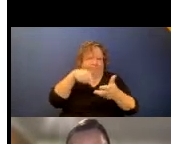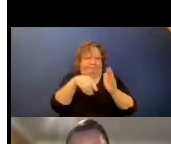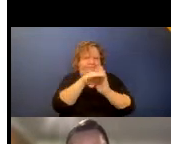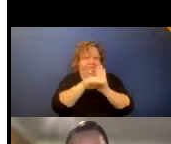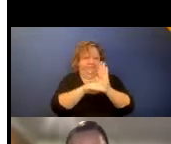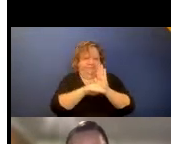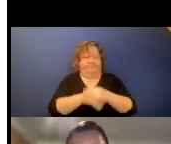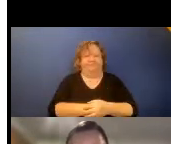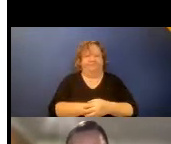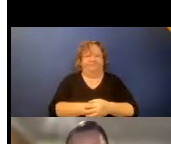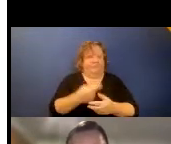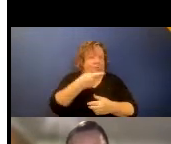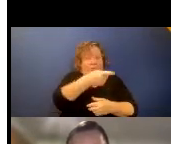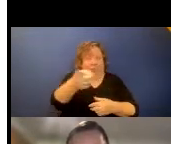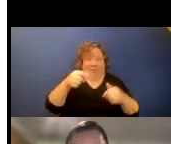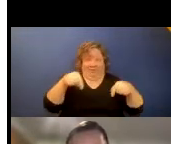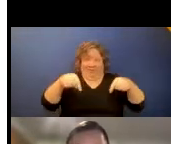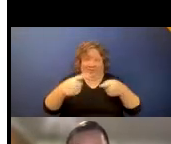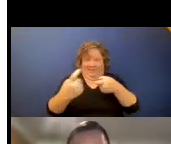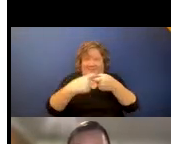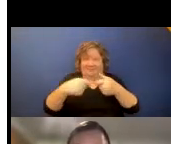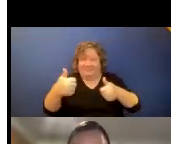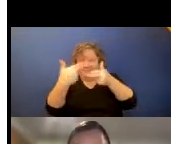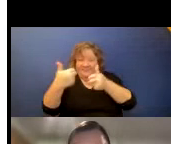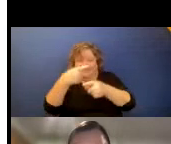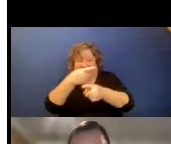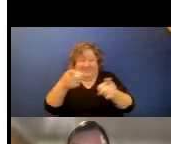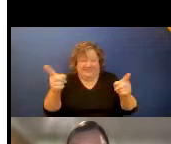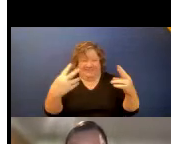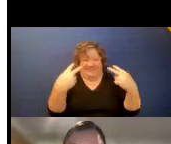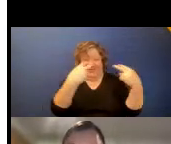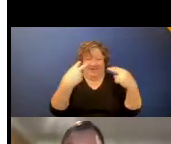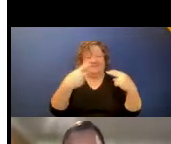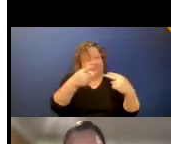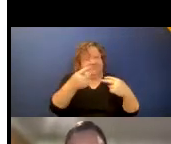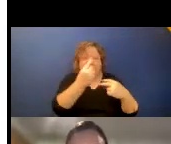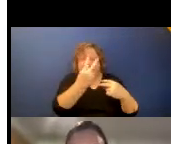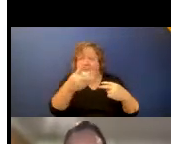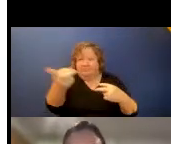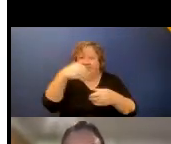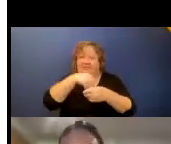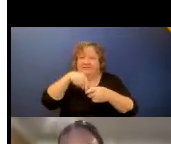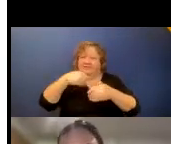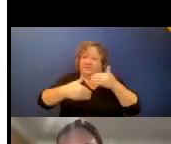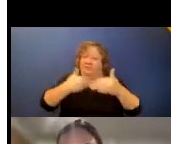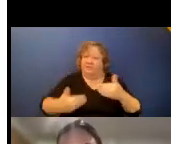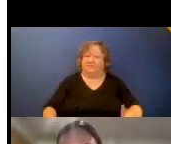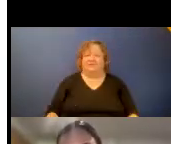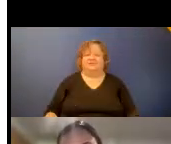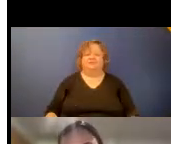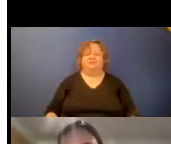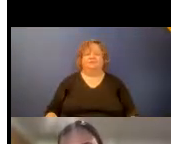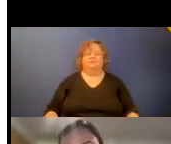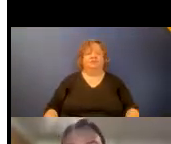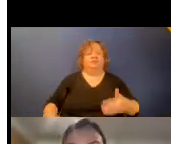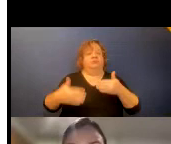invited. So we will engage you in a number of different activities. The first being the orientation meetings, which are